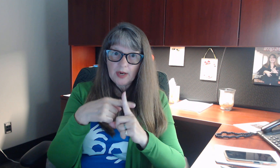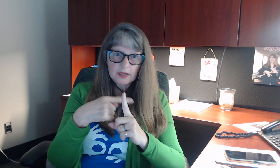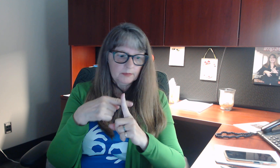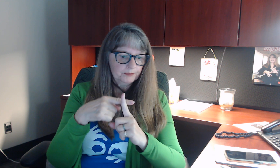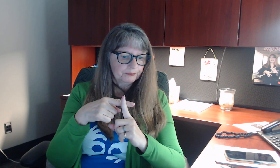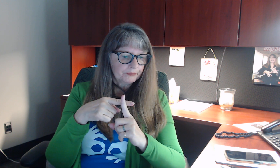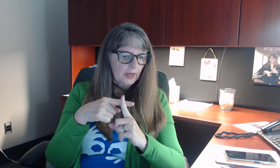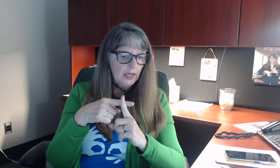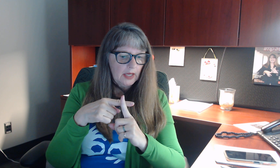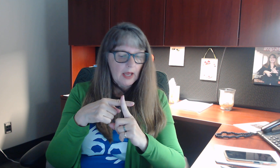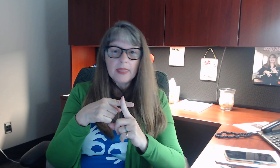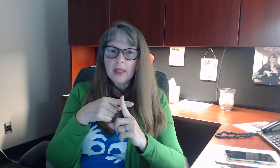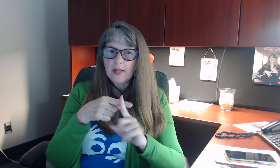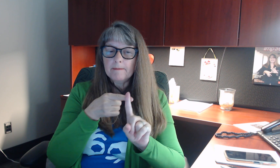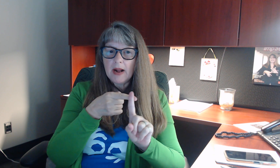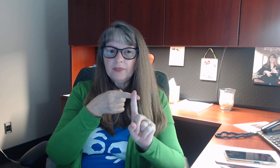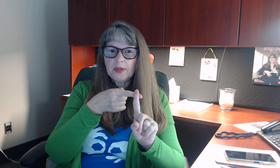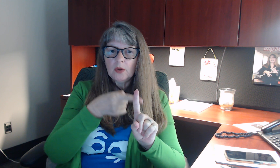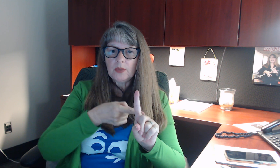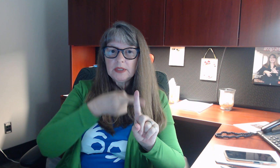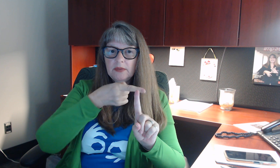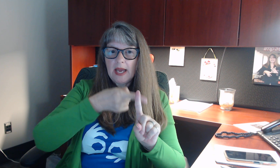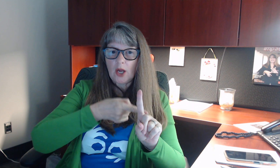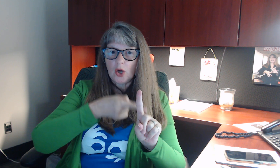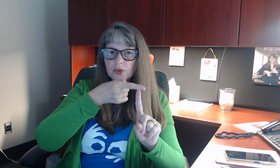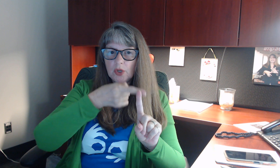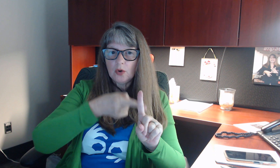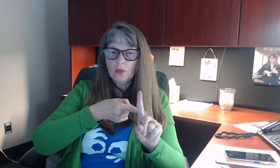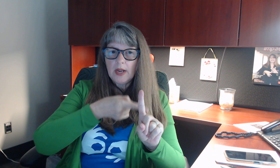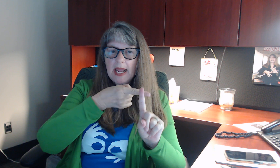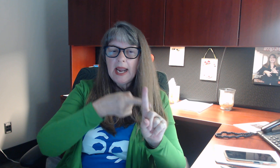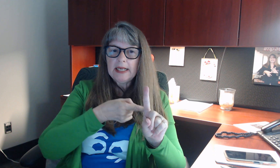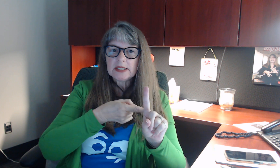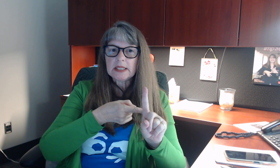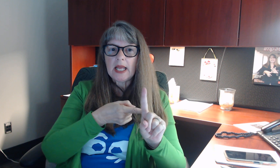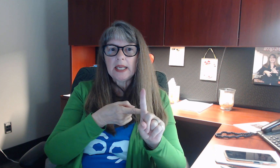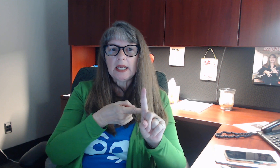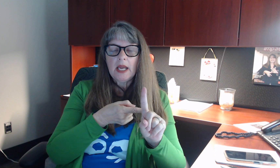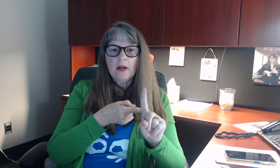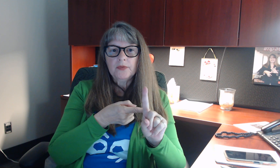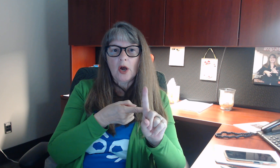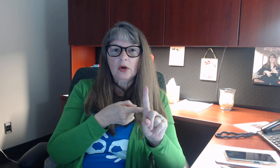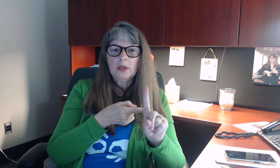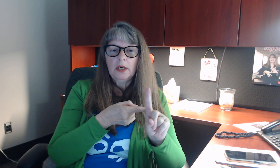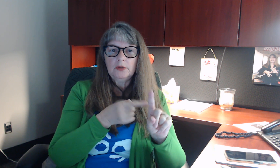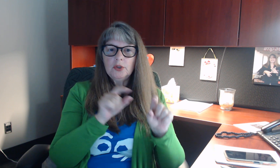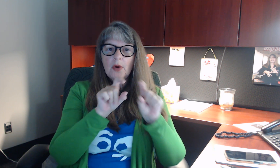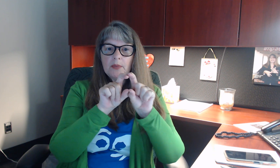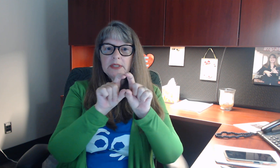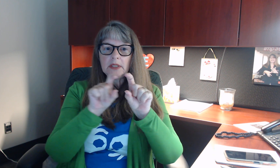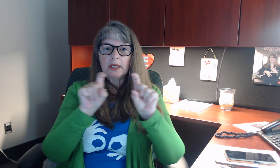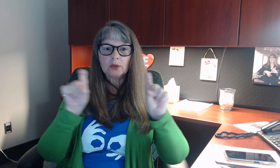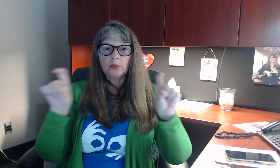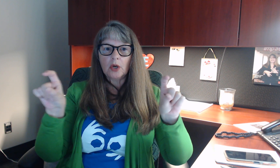two-handed. And then the month, we did that also. And it's like the you know how we did like the rows